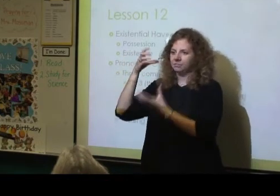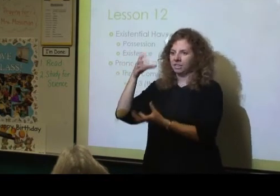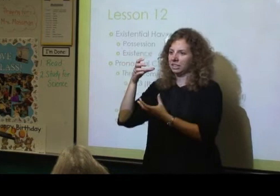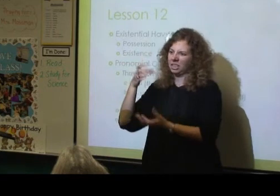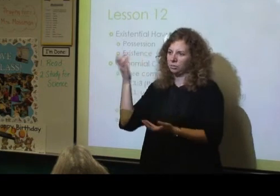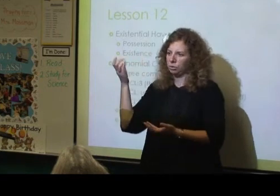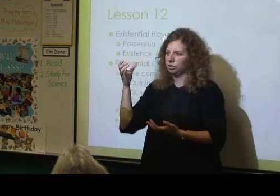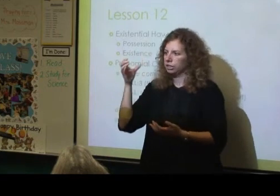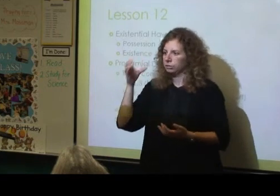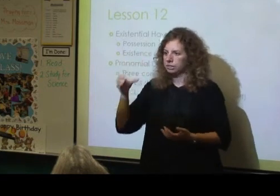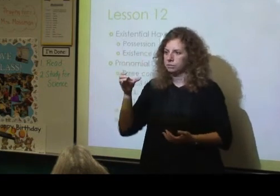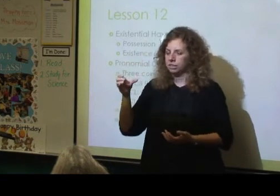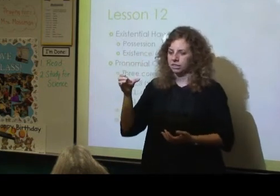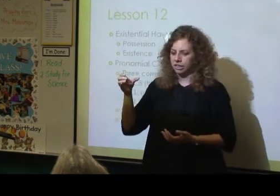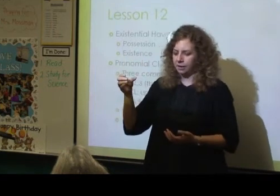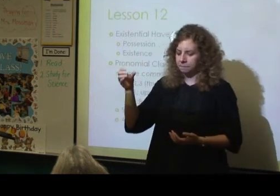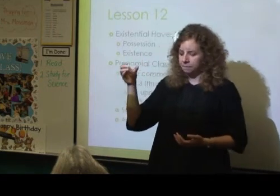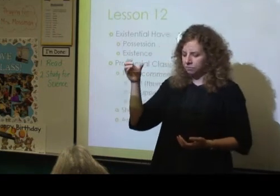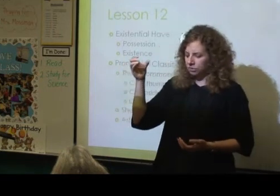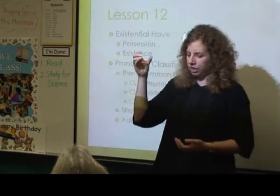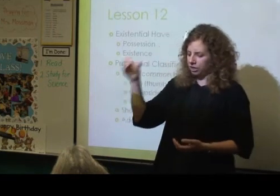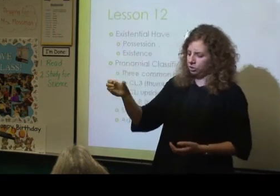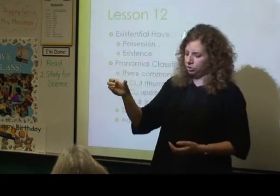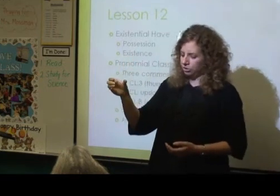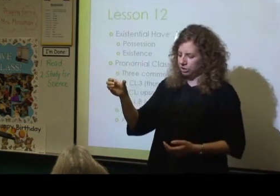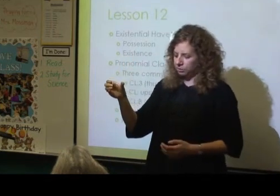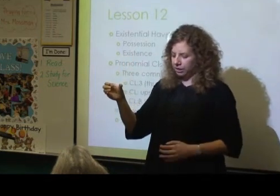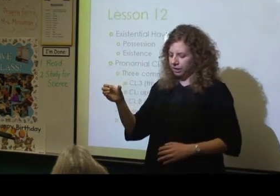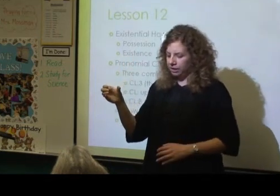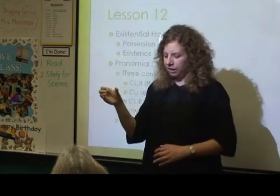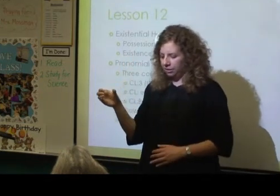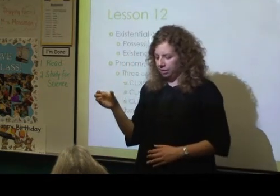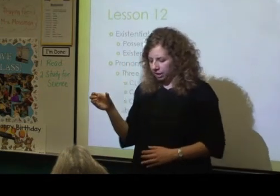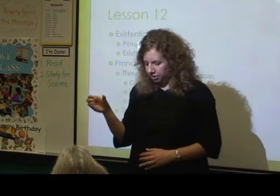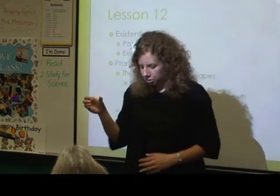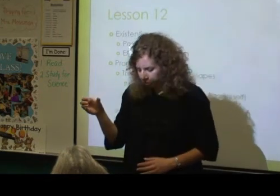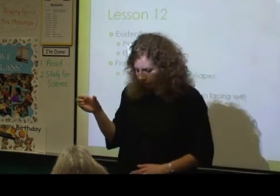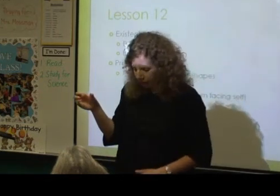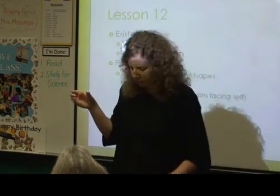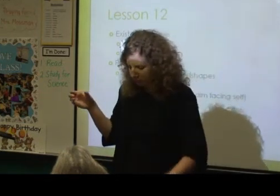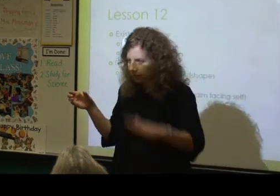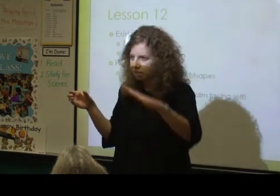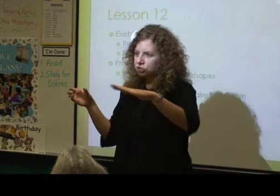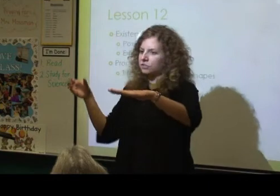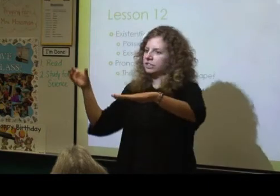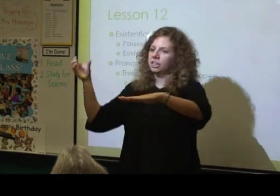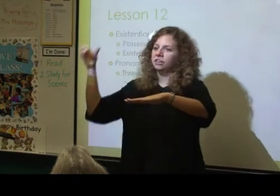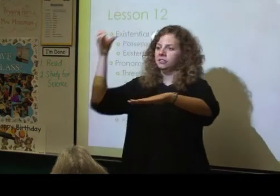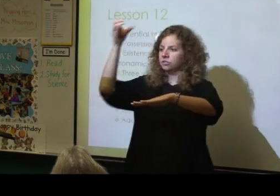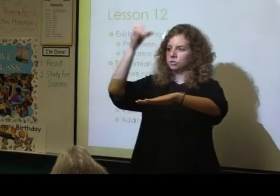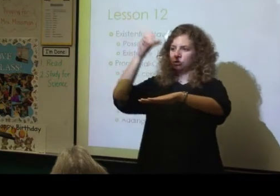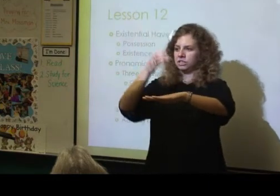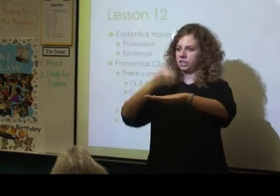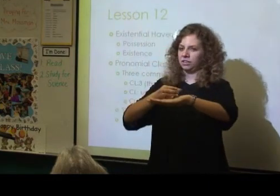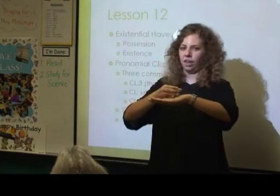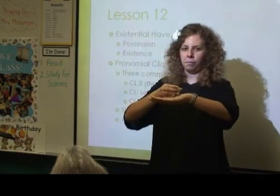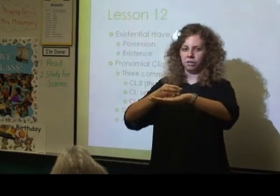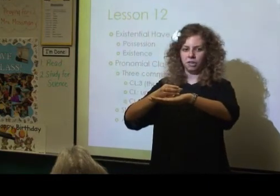like that that would hold liquid, something like that. Then you could do it this way. And then they're doing a cup on a flat surface here. So just saying the cup on top.